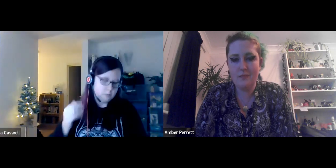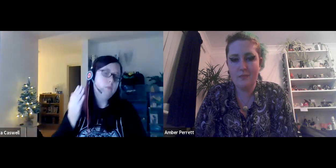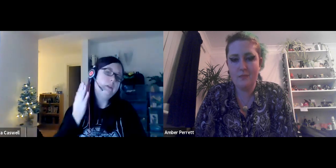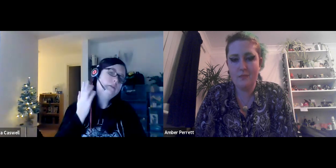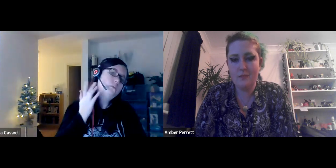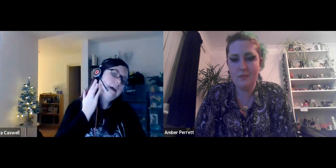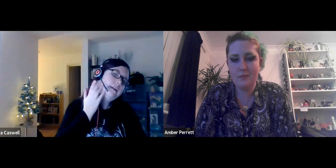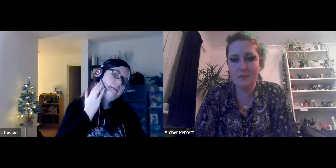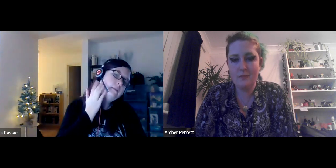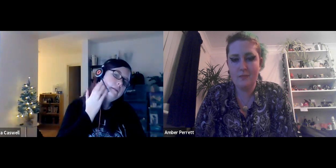We did when.